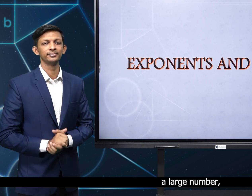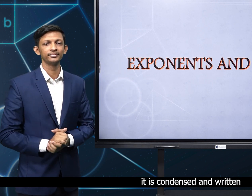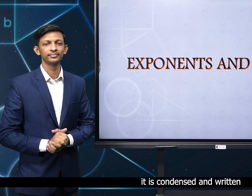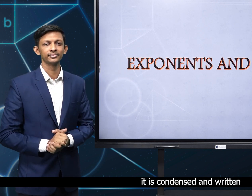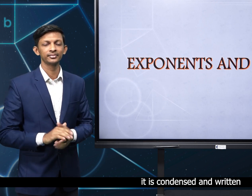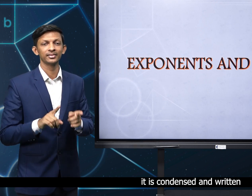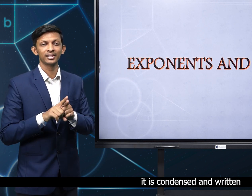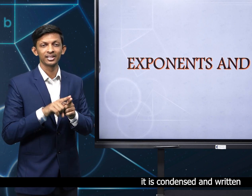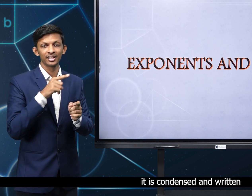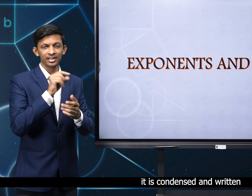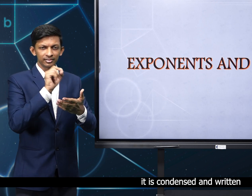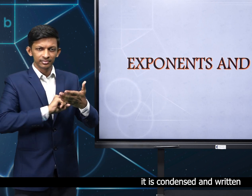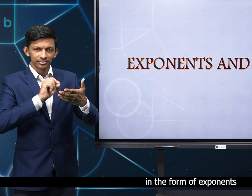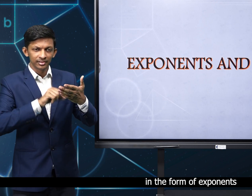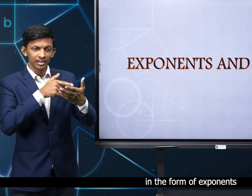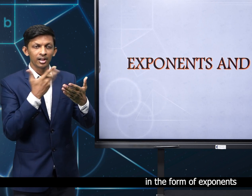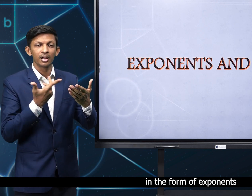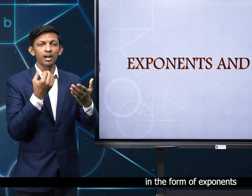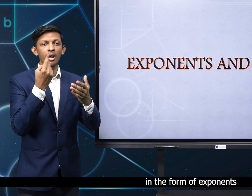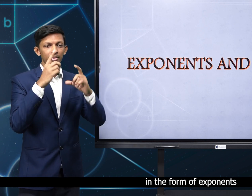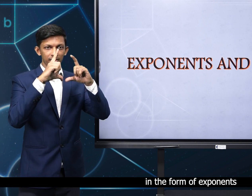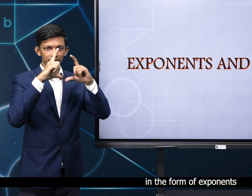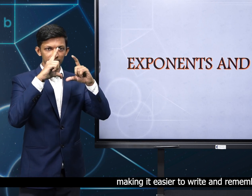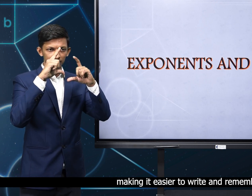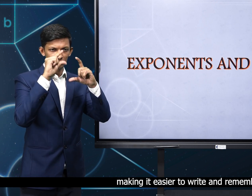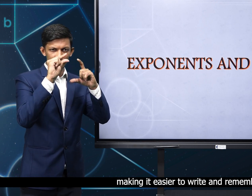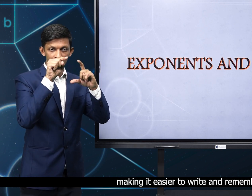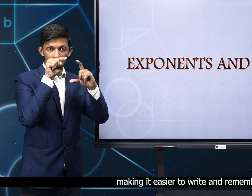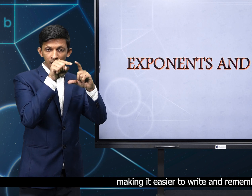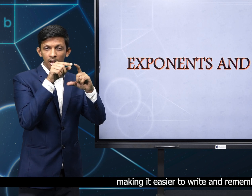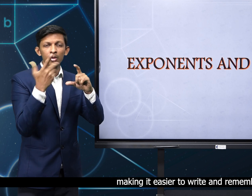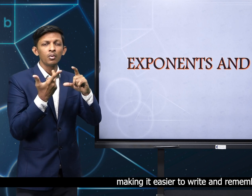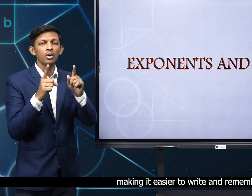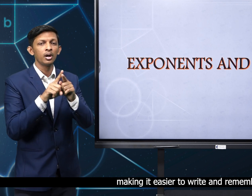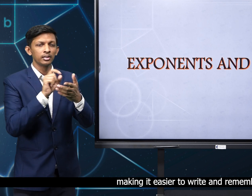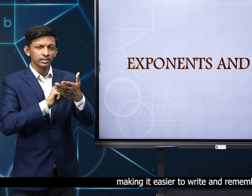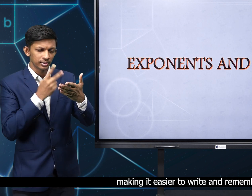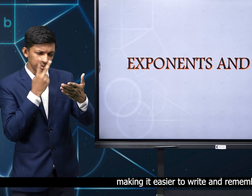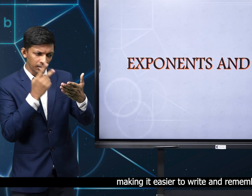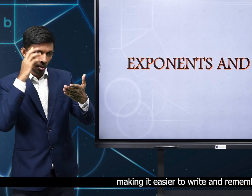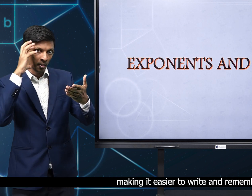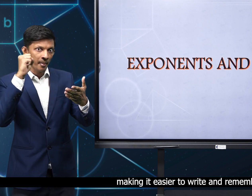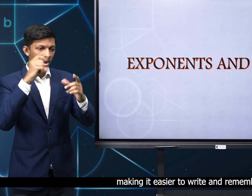it is condensed and written in the form of exponents, making it easier to write and remember.